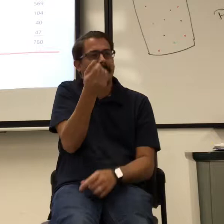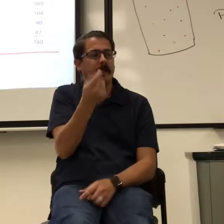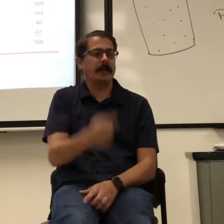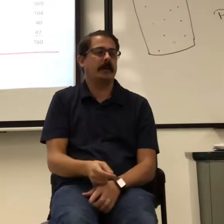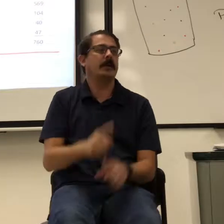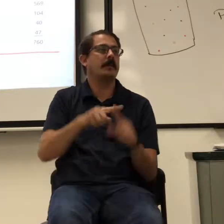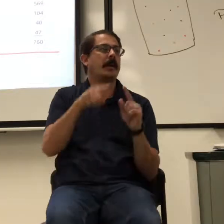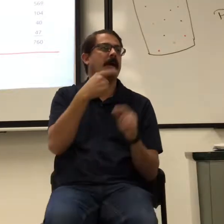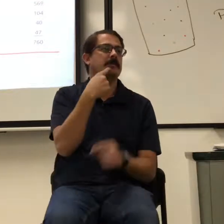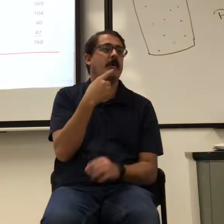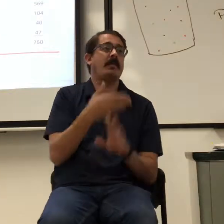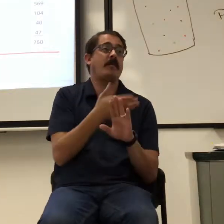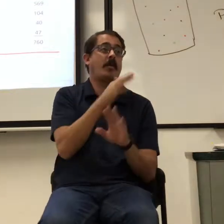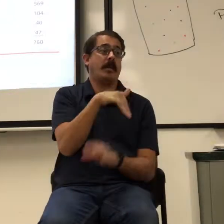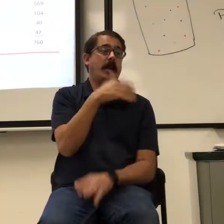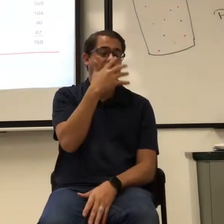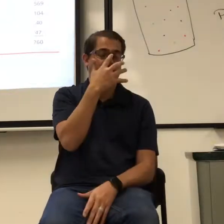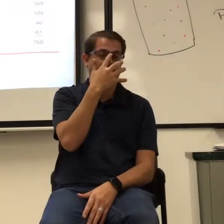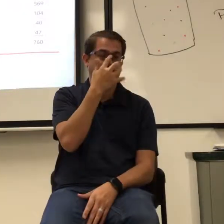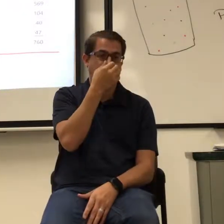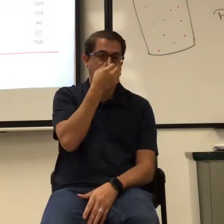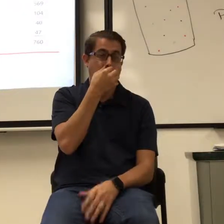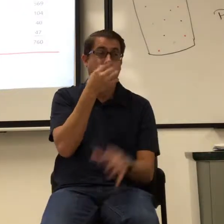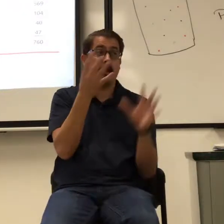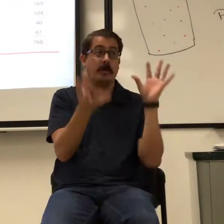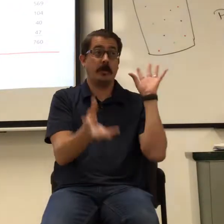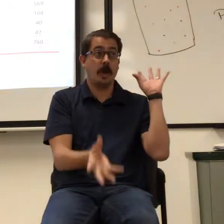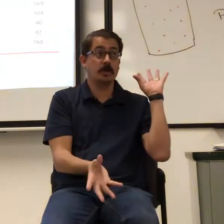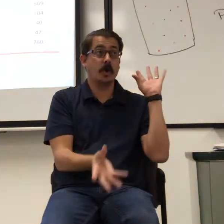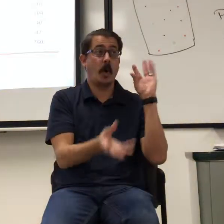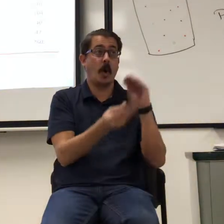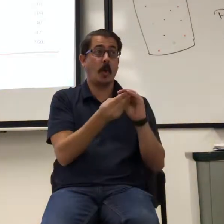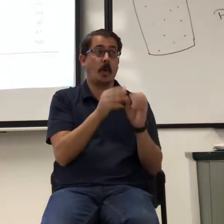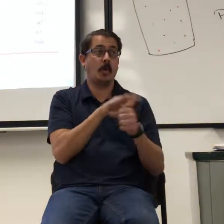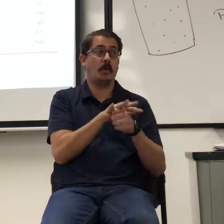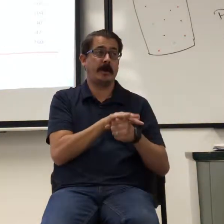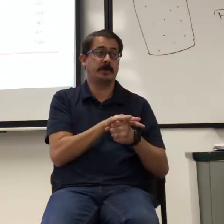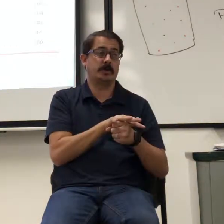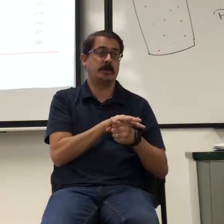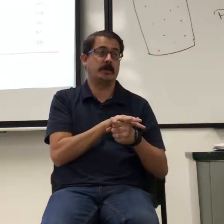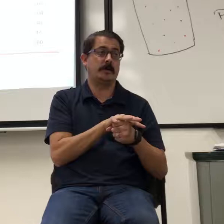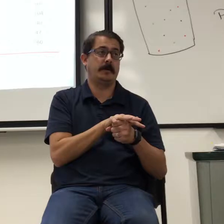what I said prior is that the total pressure